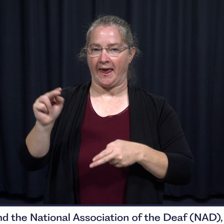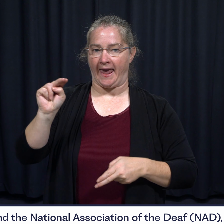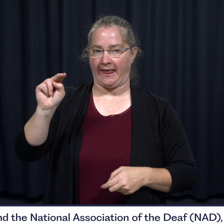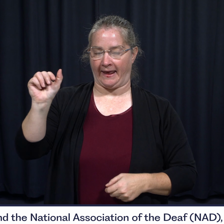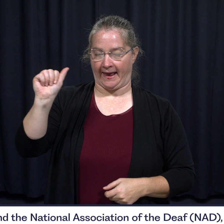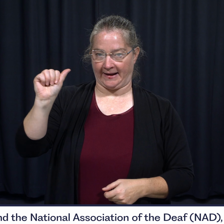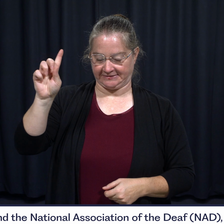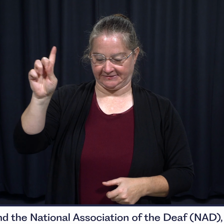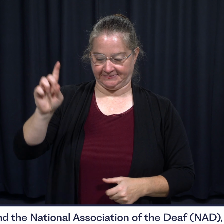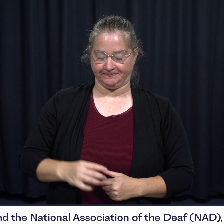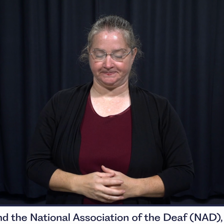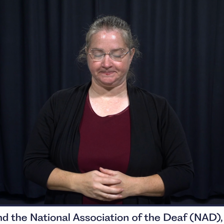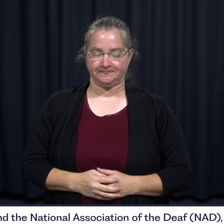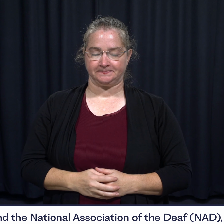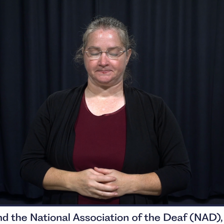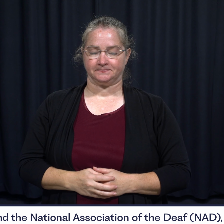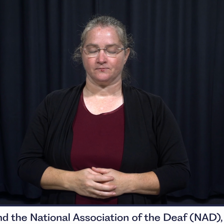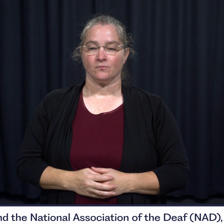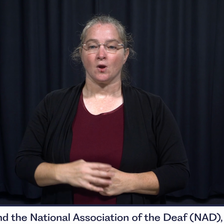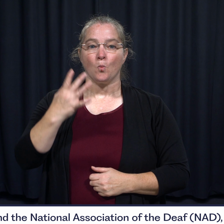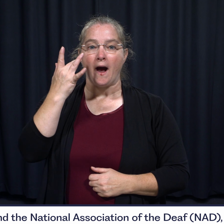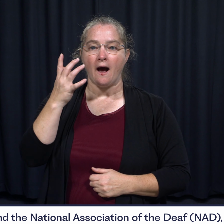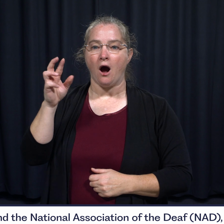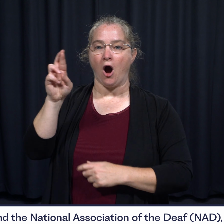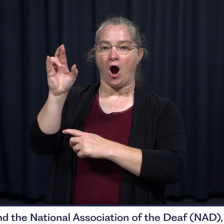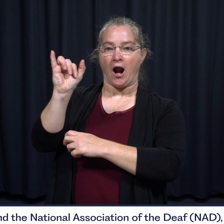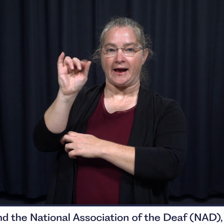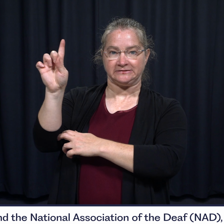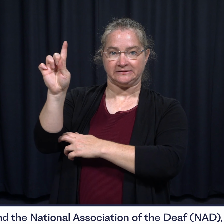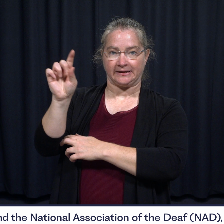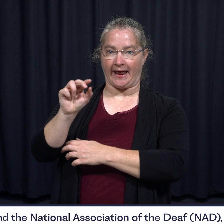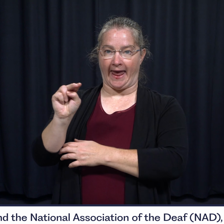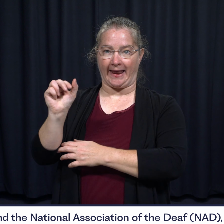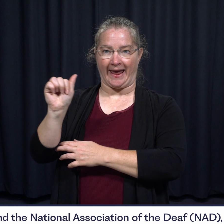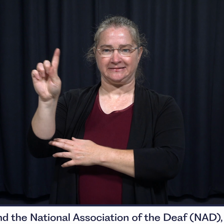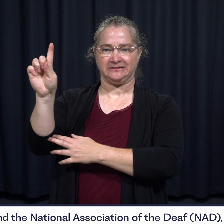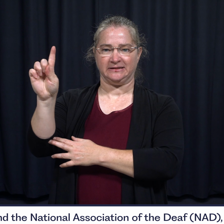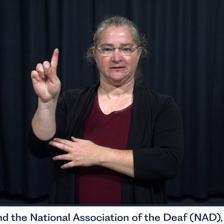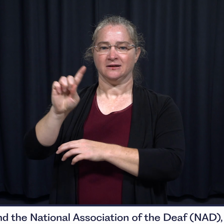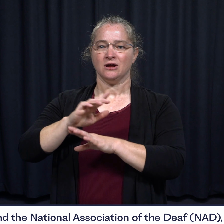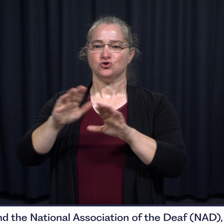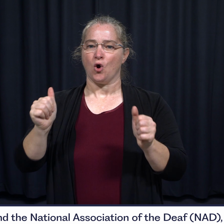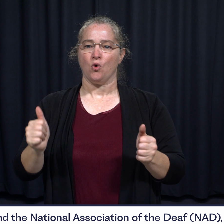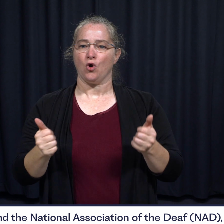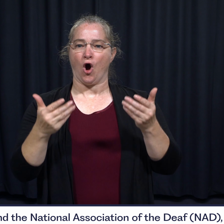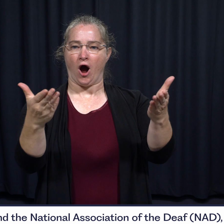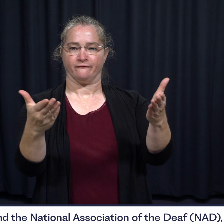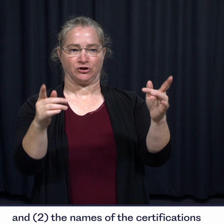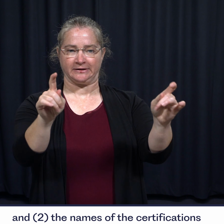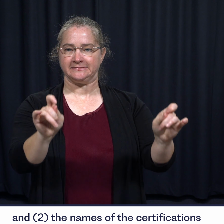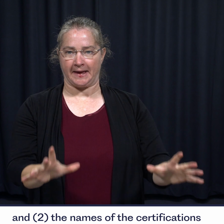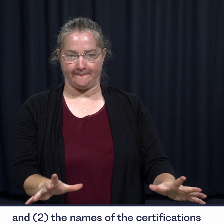NAD, because RID and NAD no longer offer examinations. And